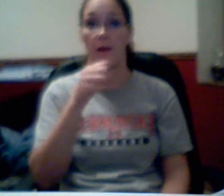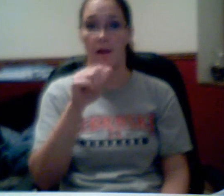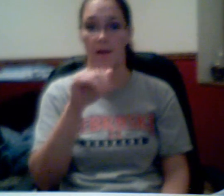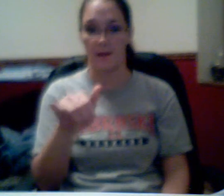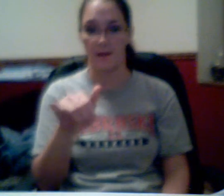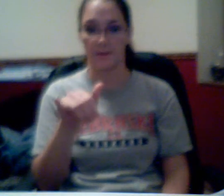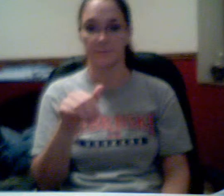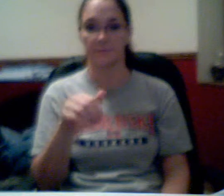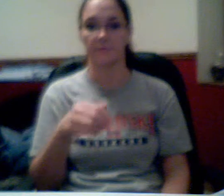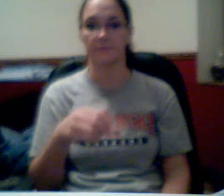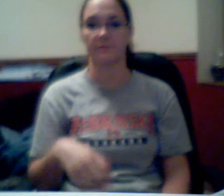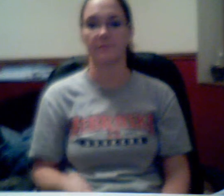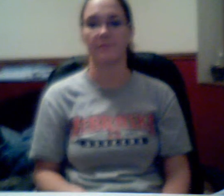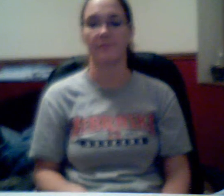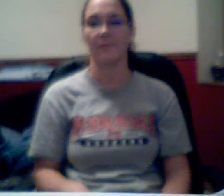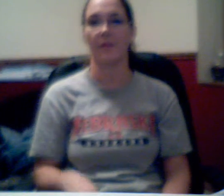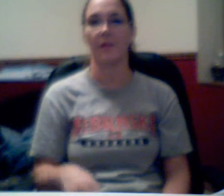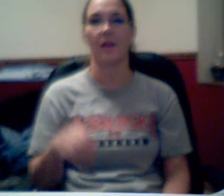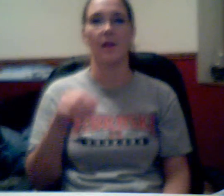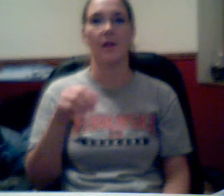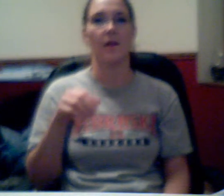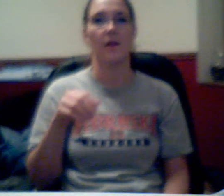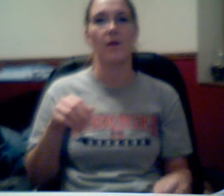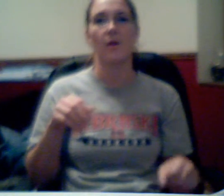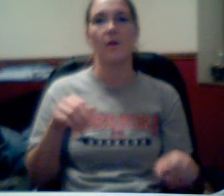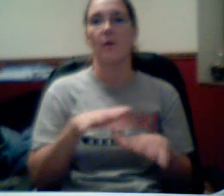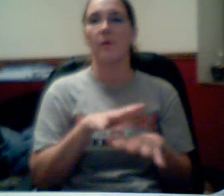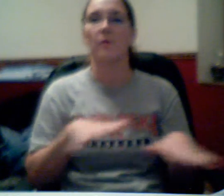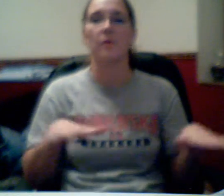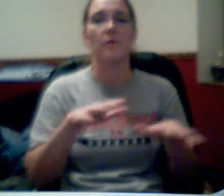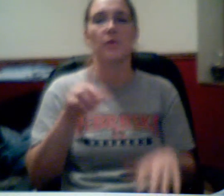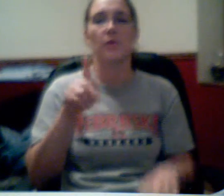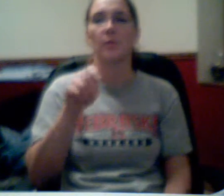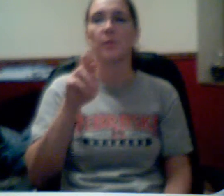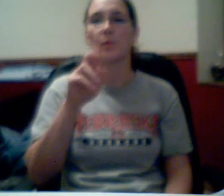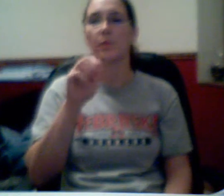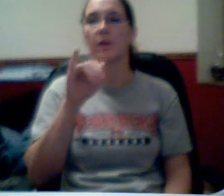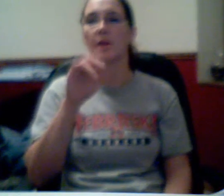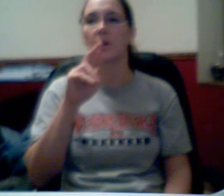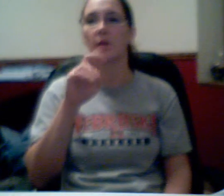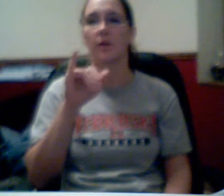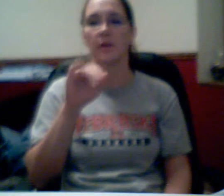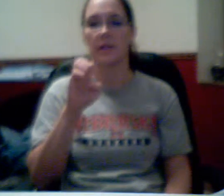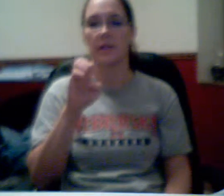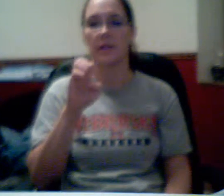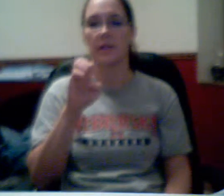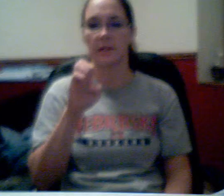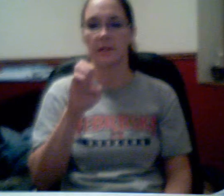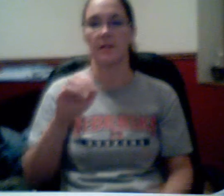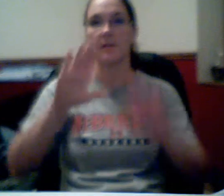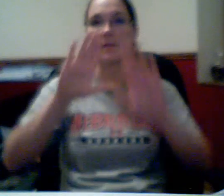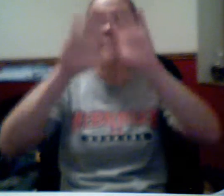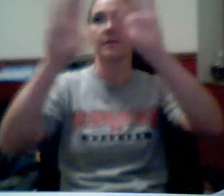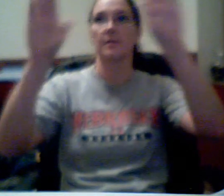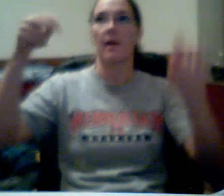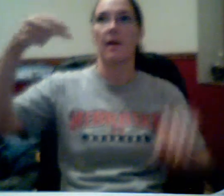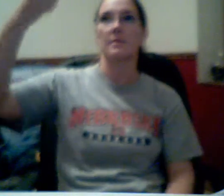The sky was high and quivering with heat over the shimmering prairie. Halfway down to sunset, the